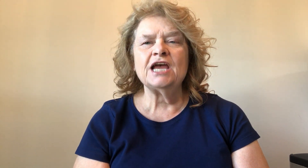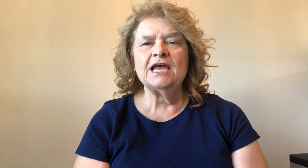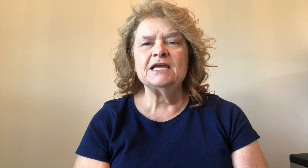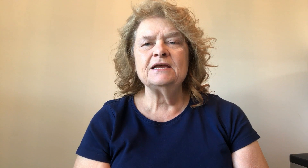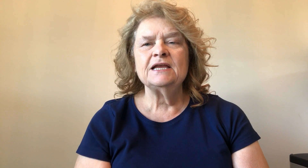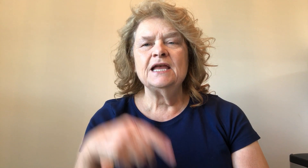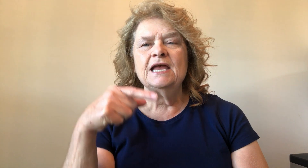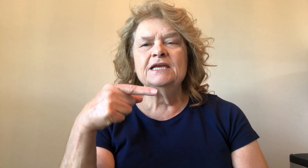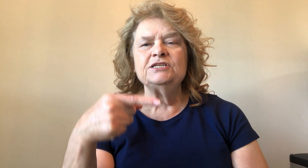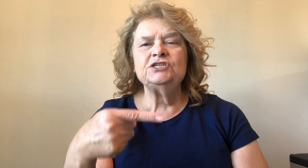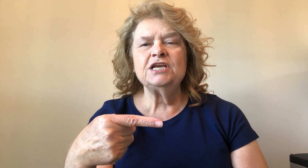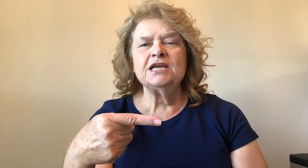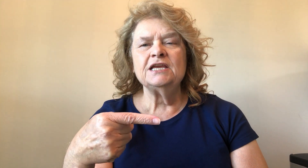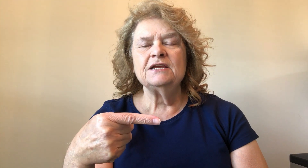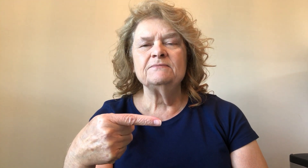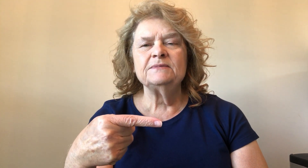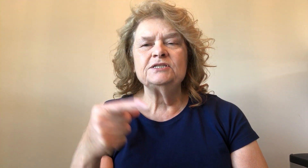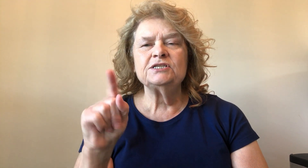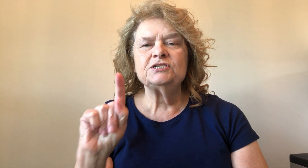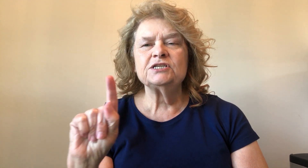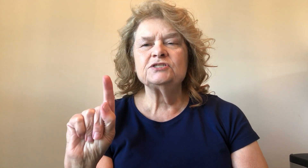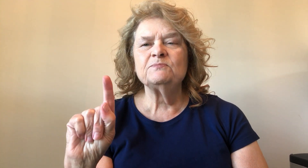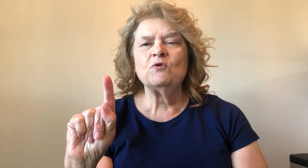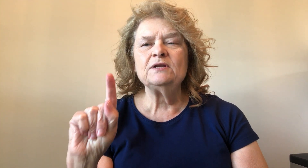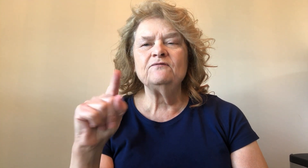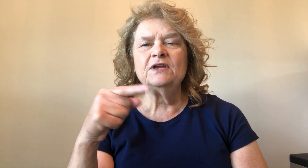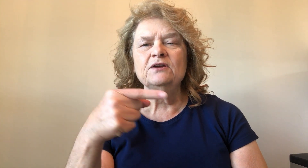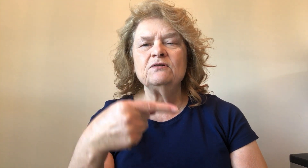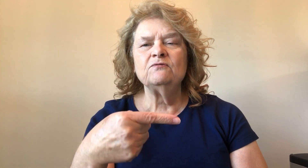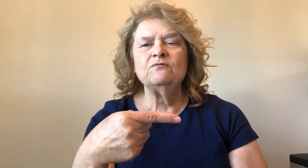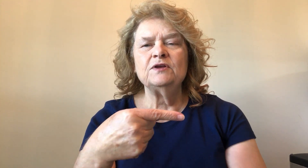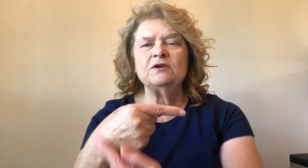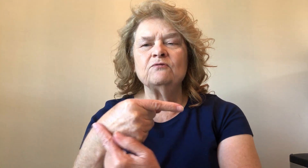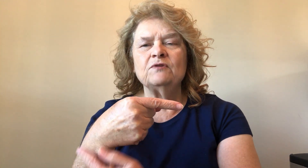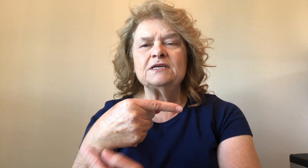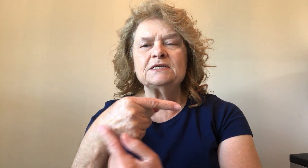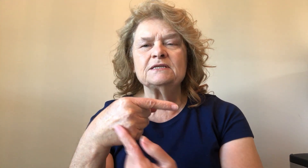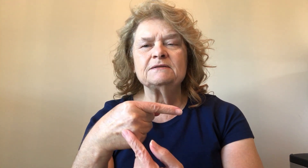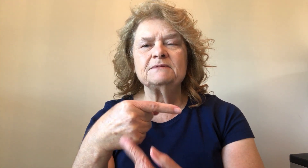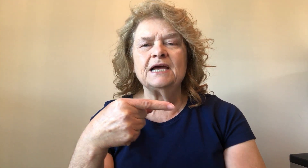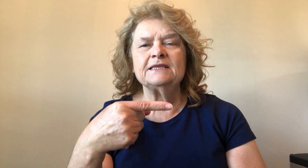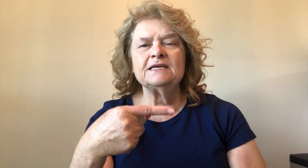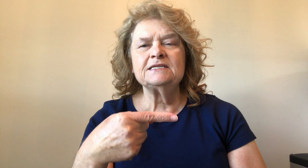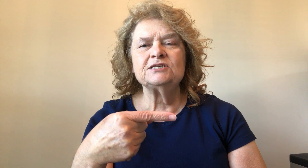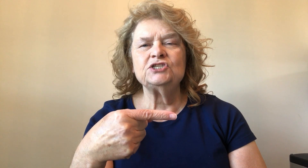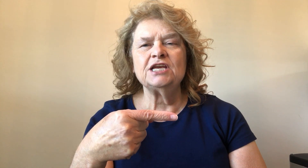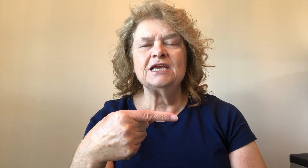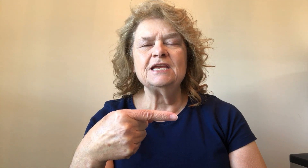J. G, just your pointer finger with your wrist like this. G.